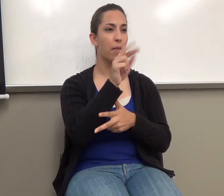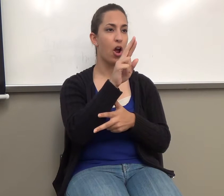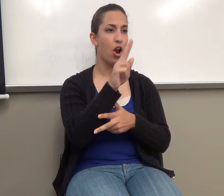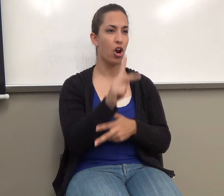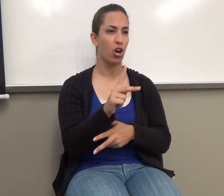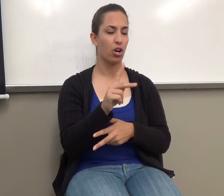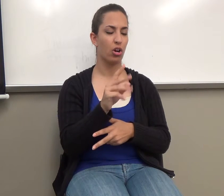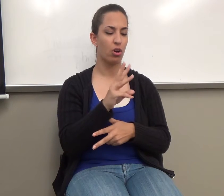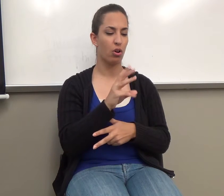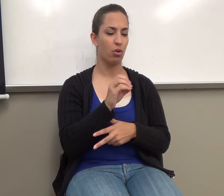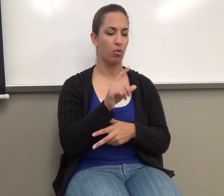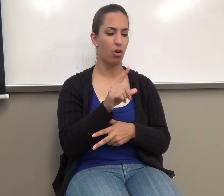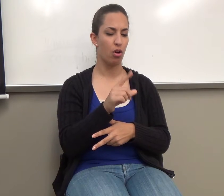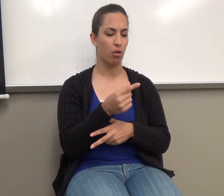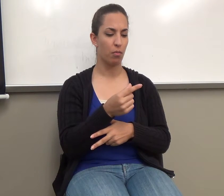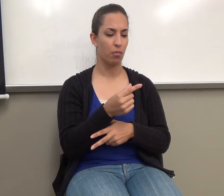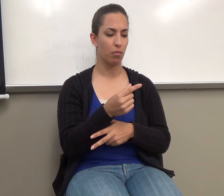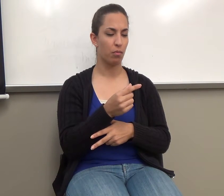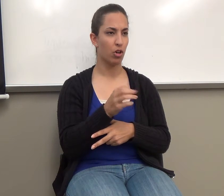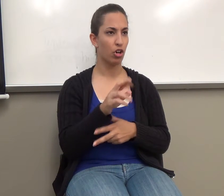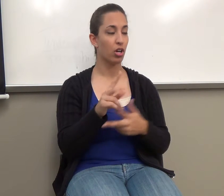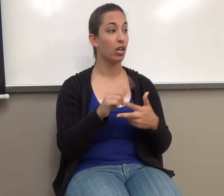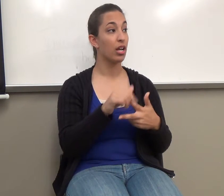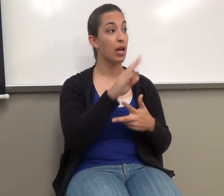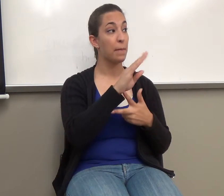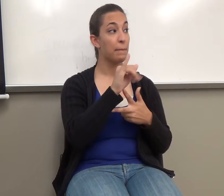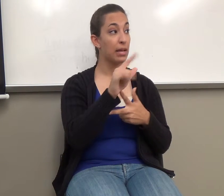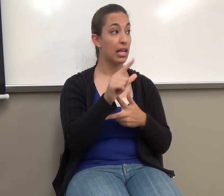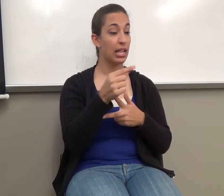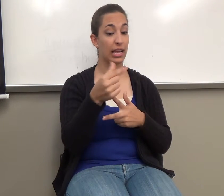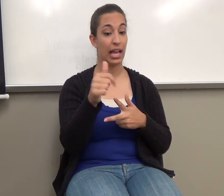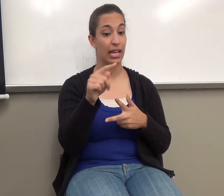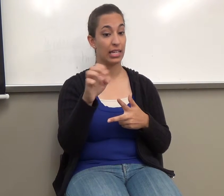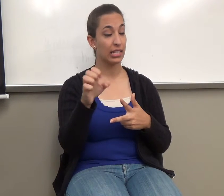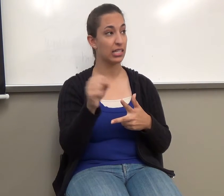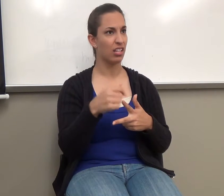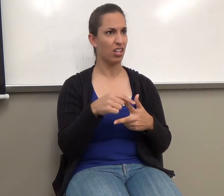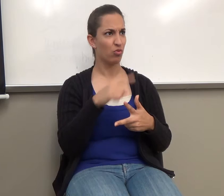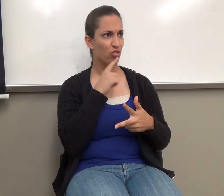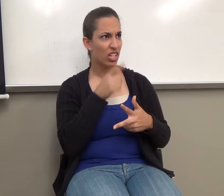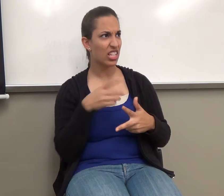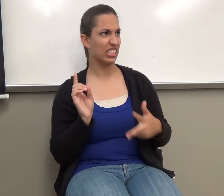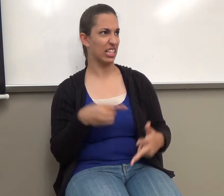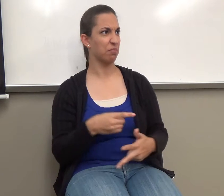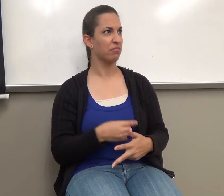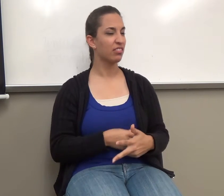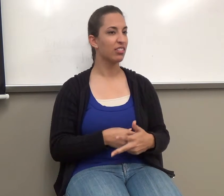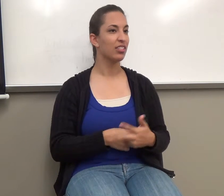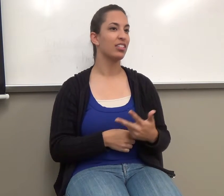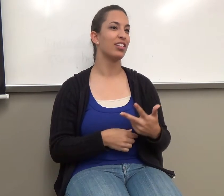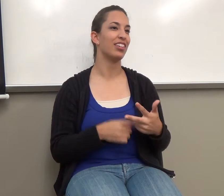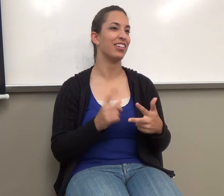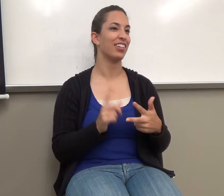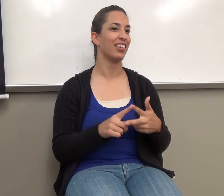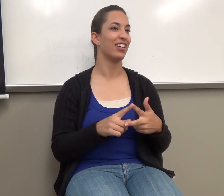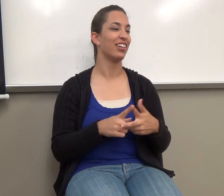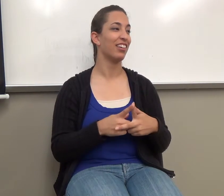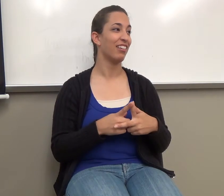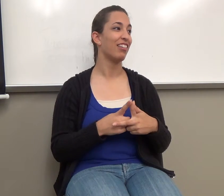Okay, Yeah. and Bill Gates. Bill Gates. Damn. And then too. Okay,